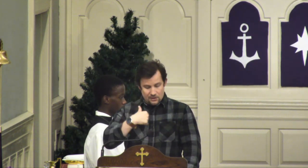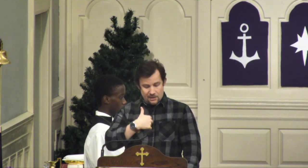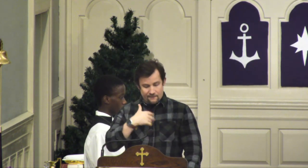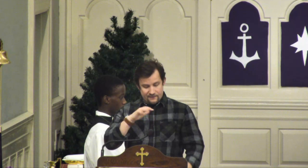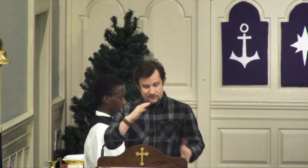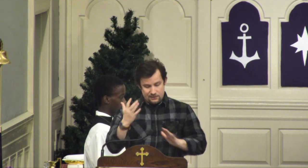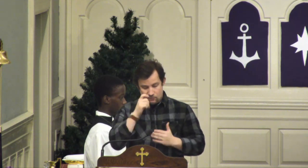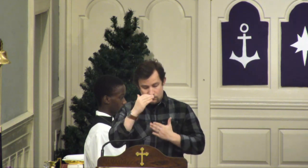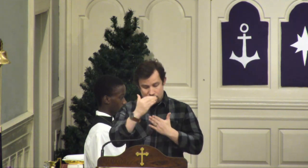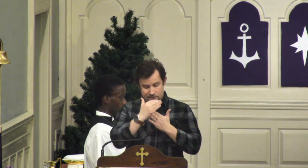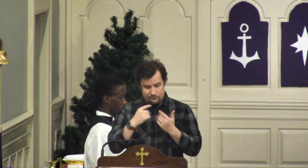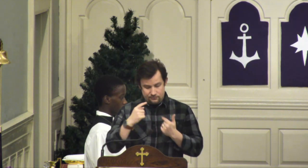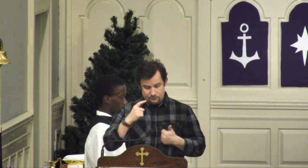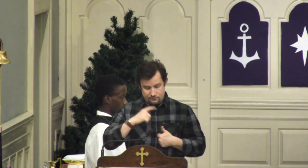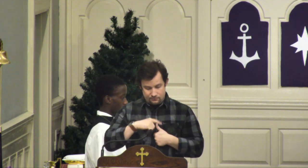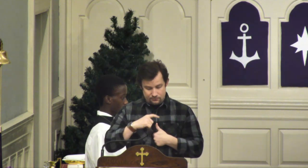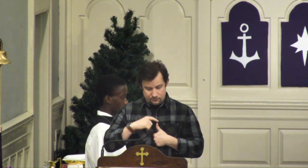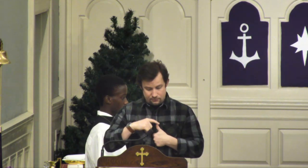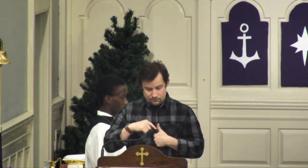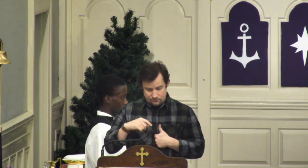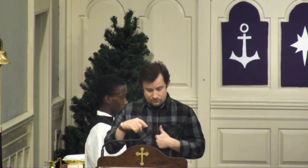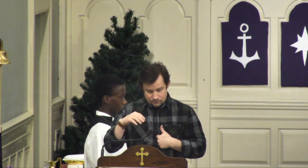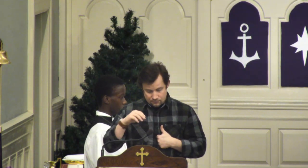For those who have died,